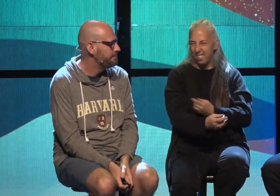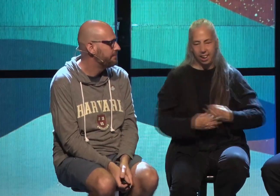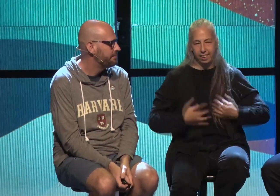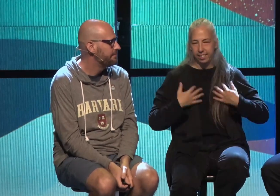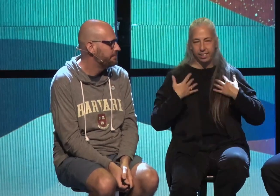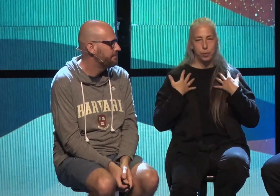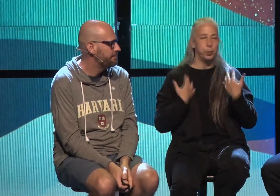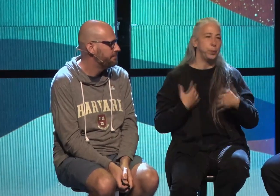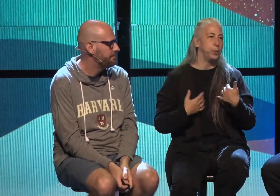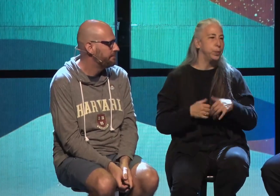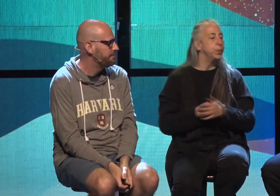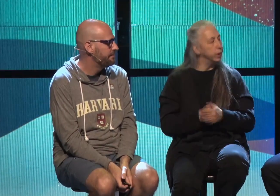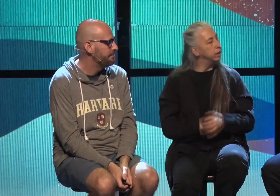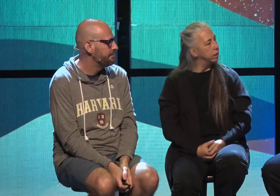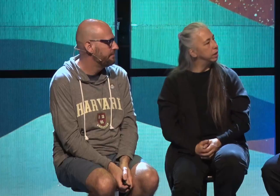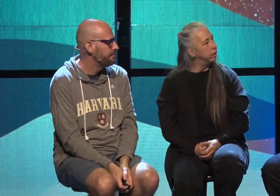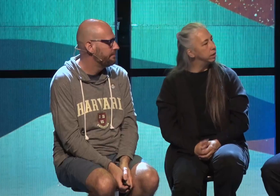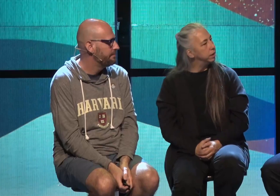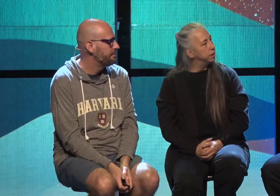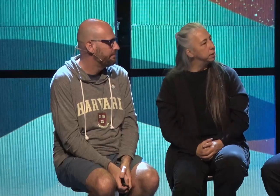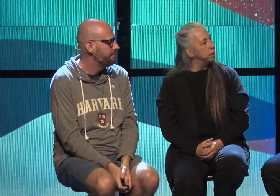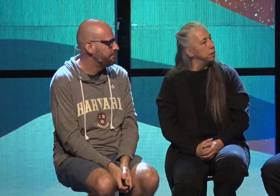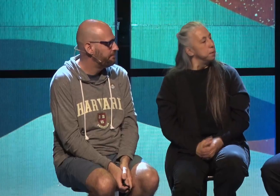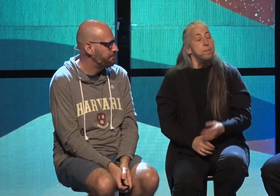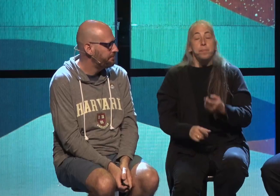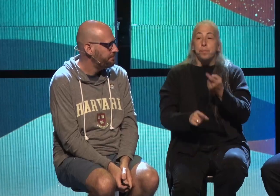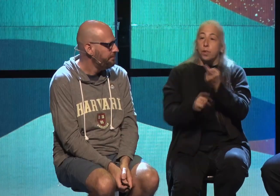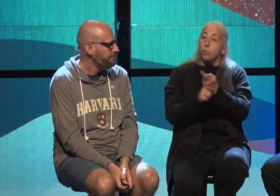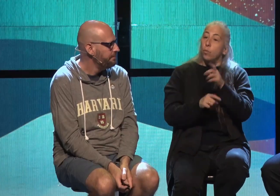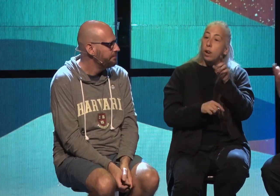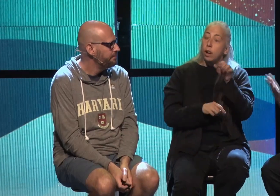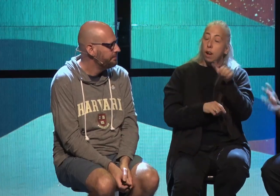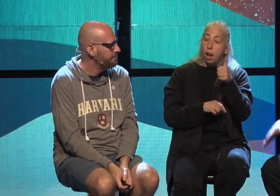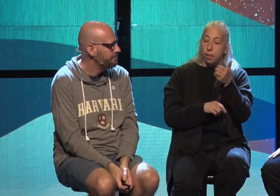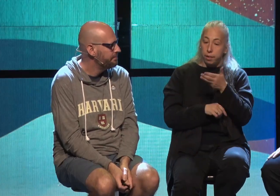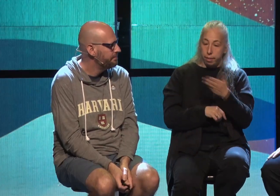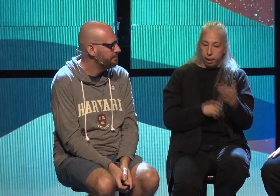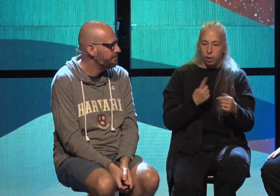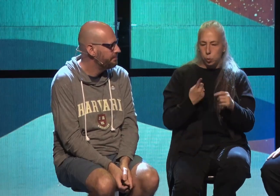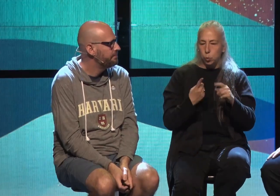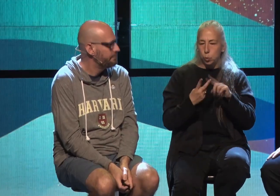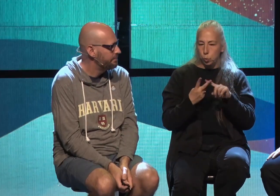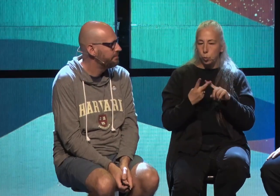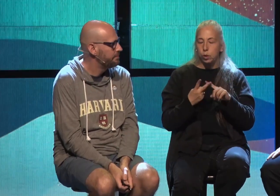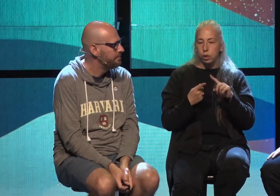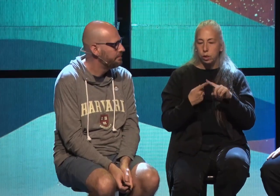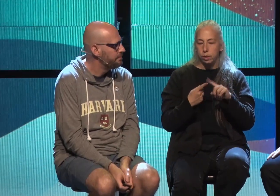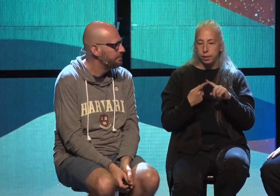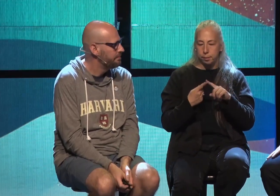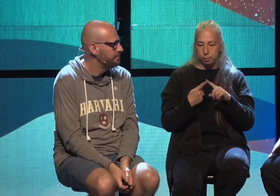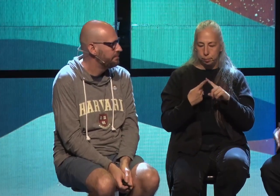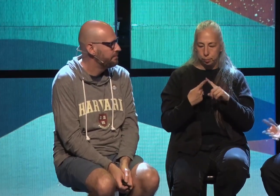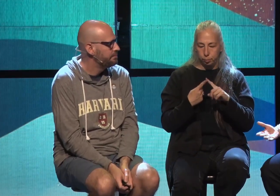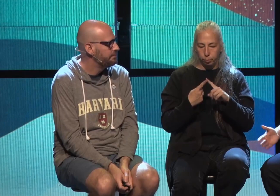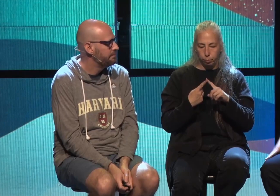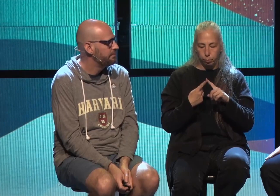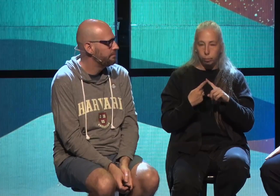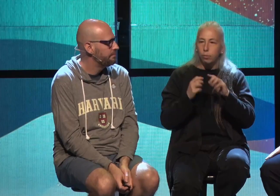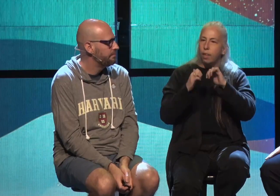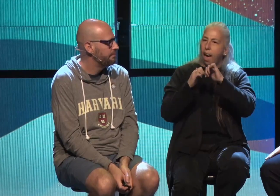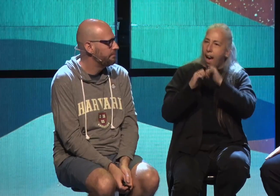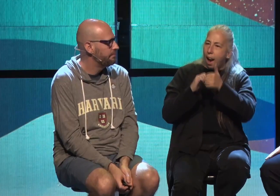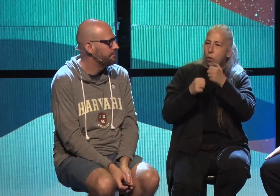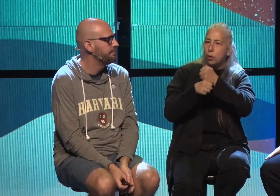other, I think the practice, two things on a communal level. I think how do we create spaces